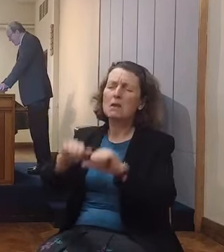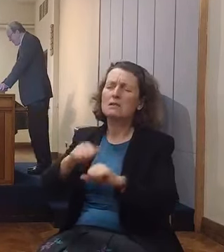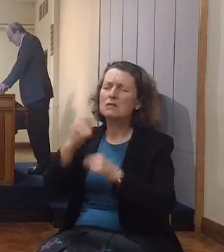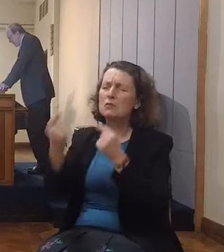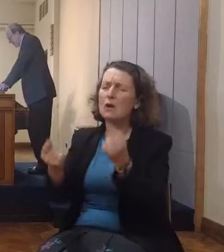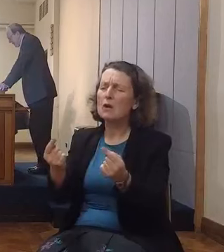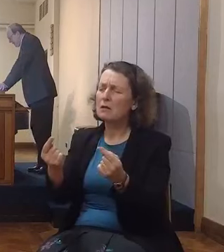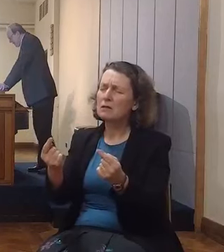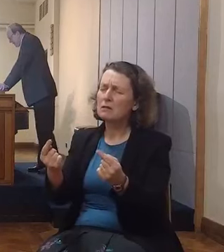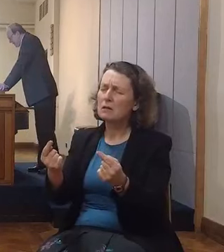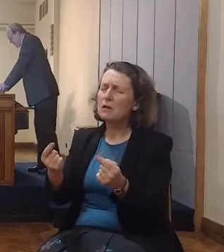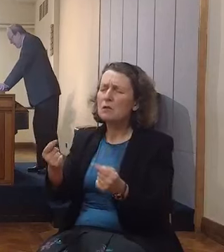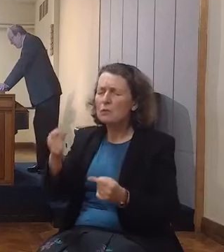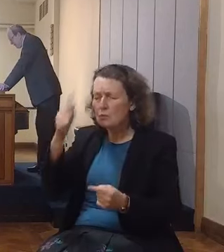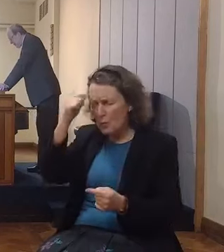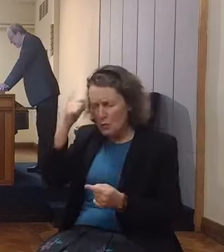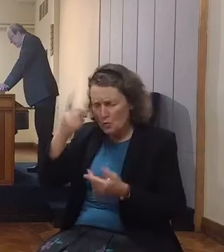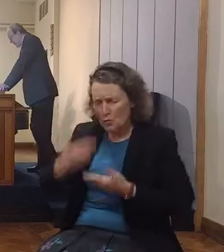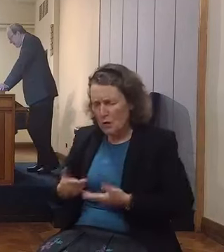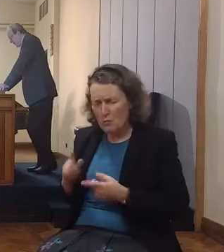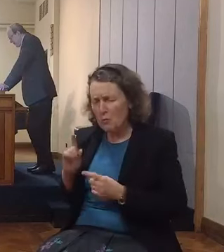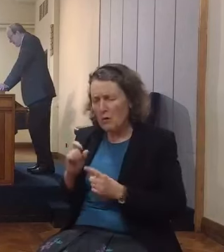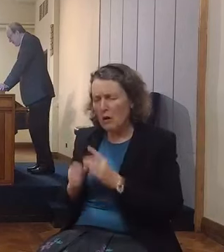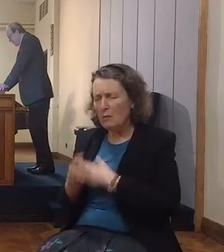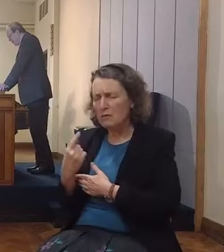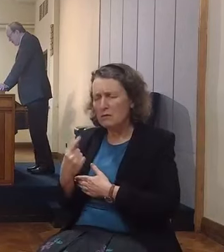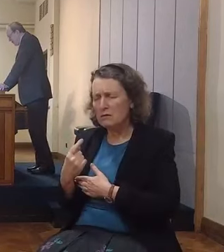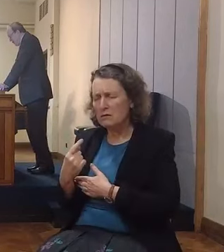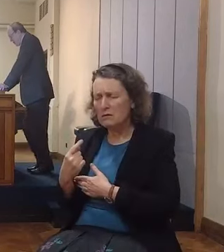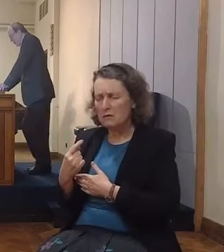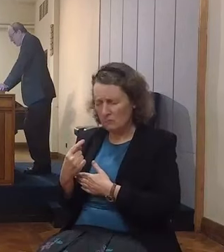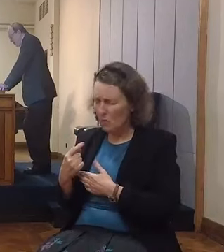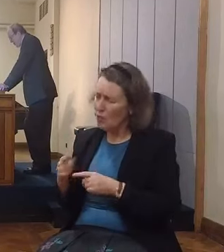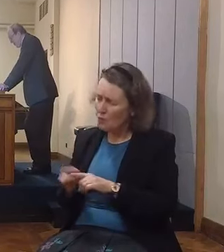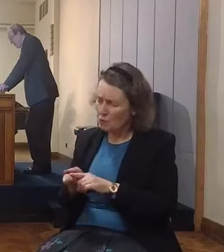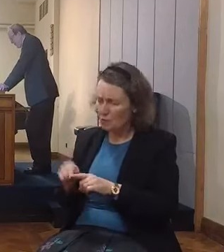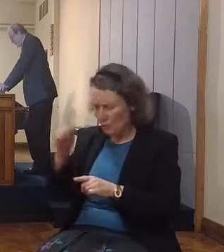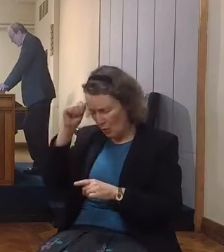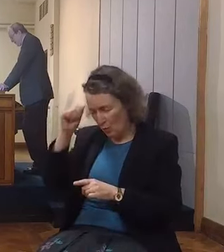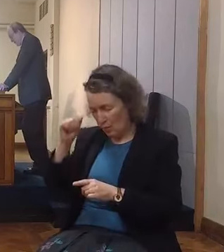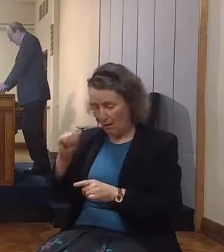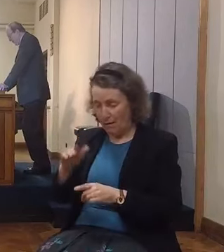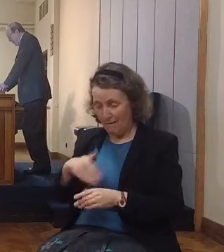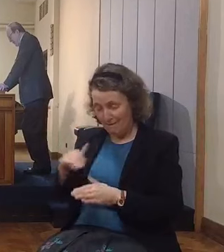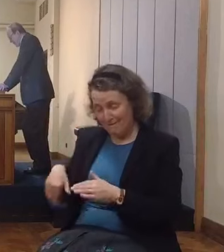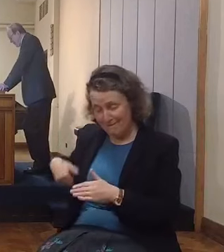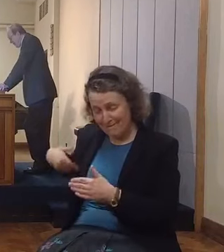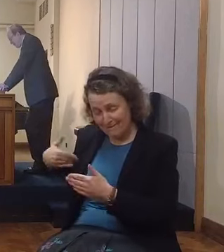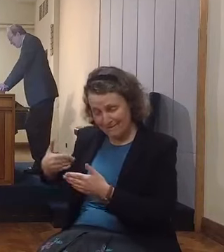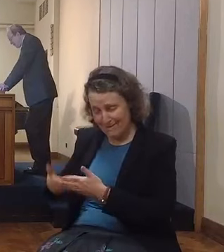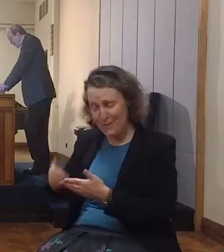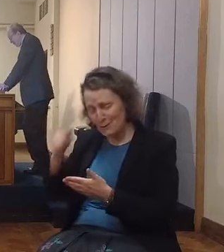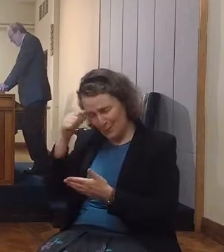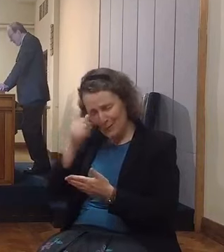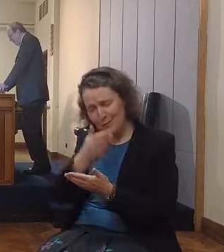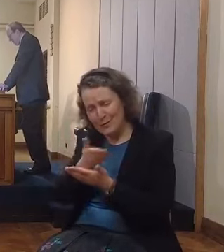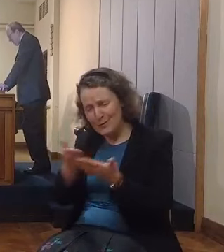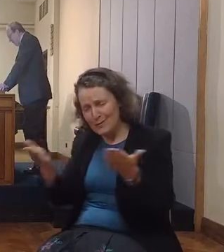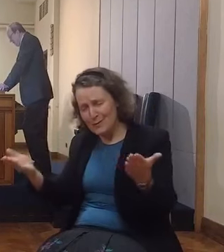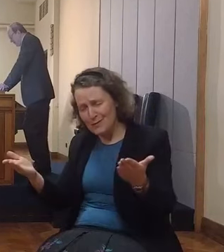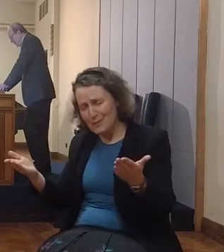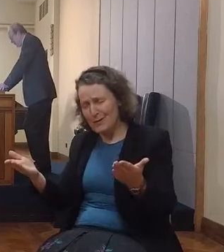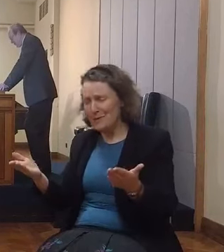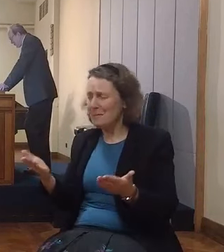what we have done. Thou knowest our whole lives. O Lord, bless us now in thy forgiving